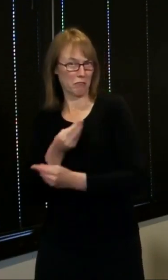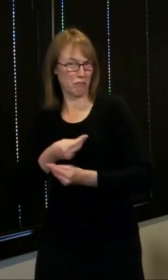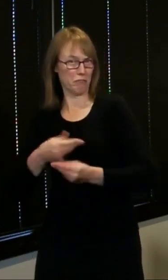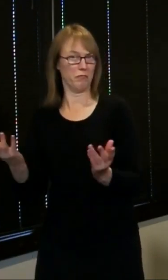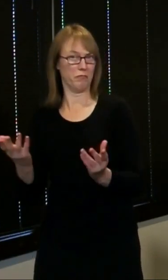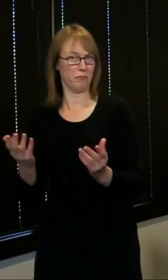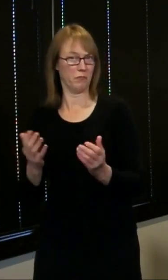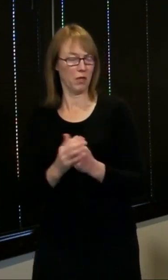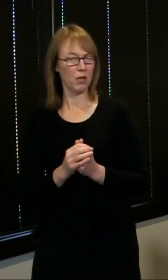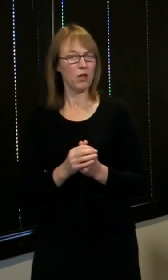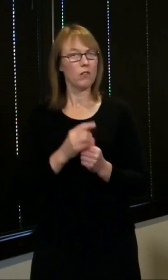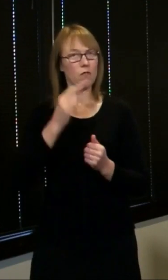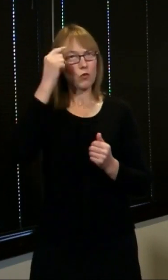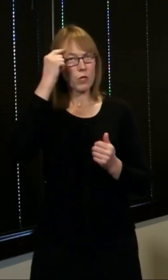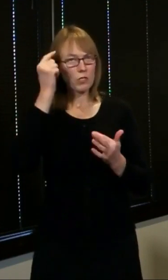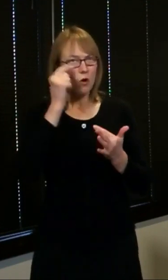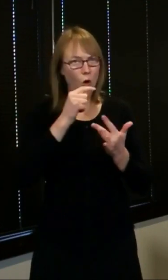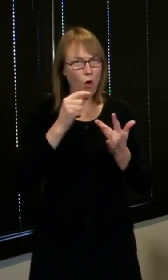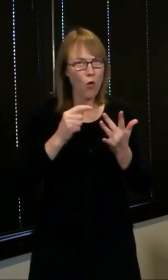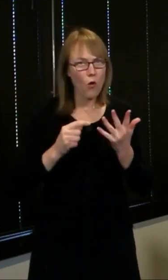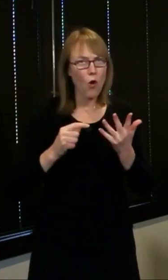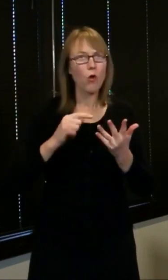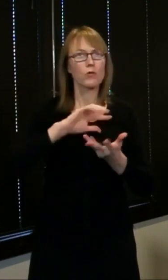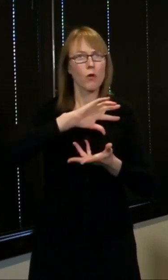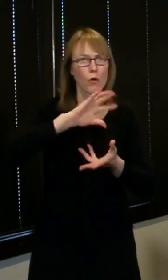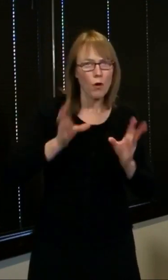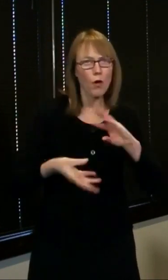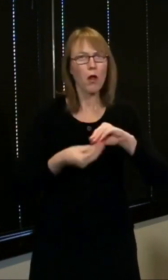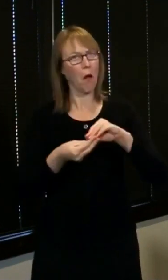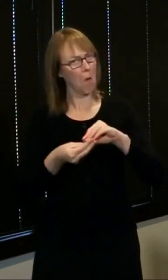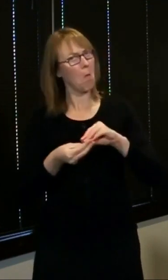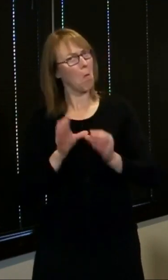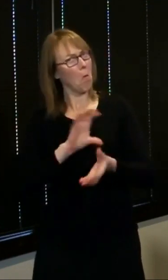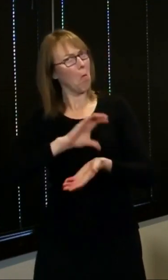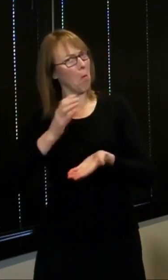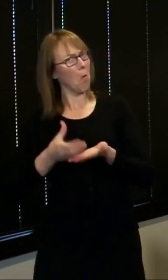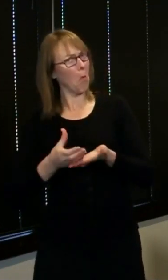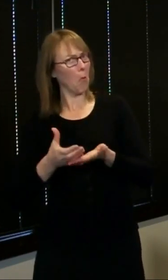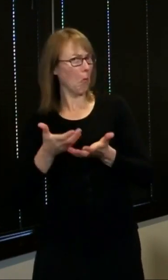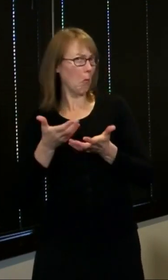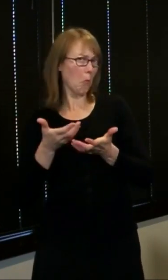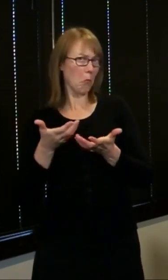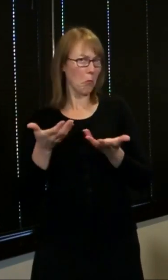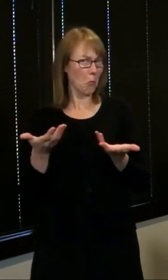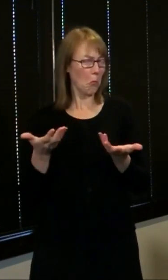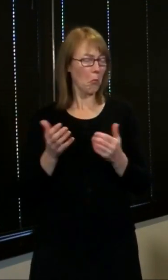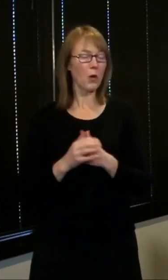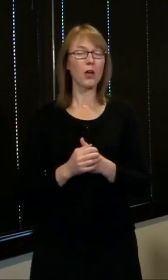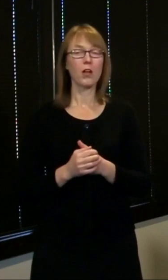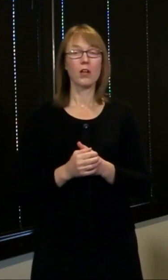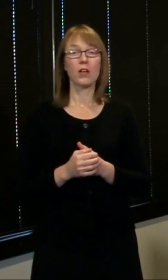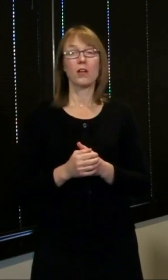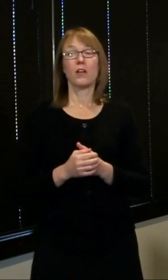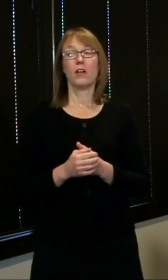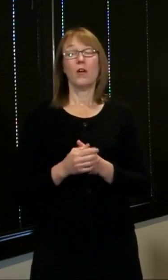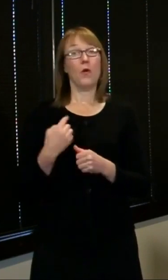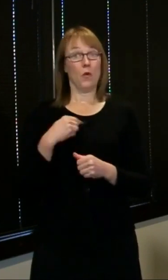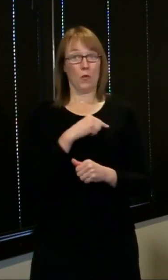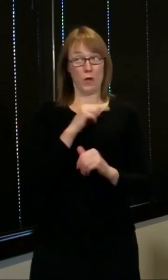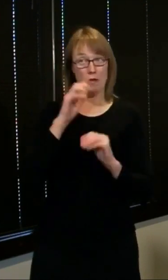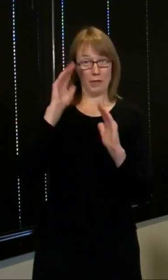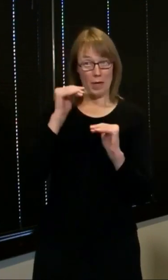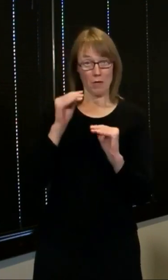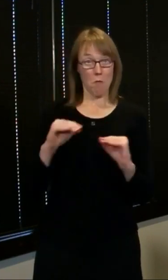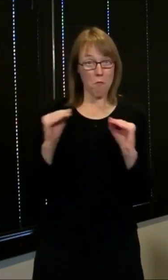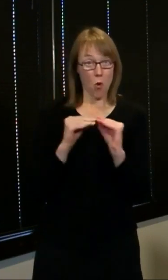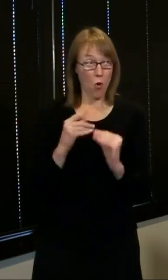significant amount. Now, we do think that there's going to be more vaccine coming online soon. We just don't know how